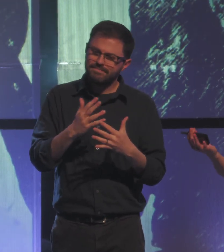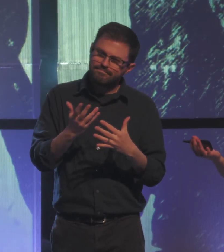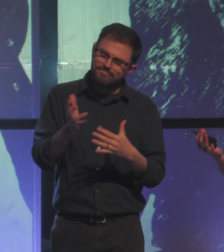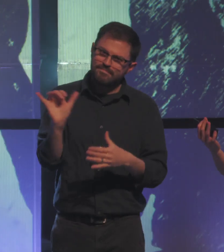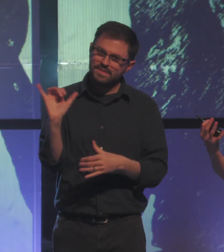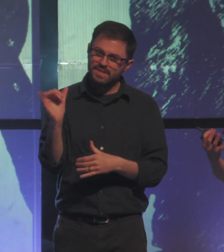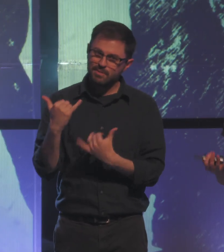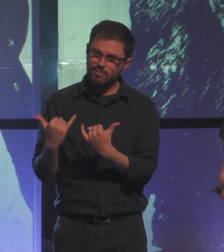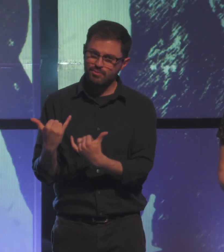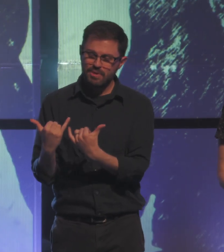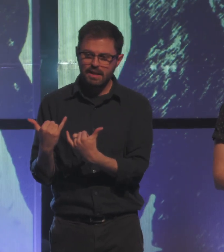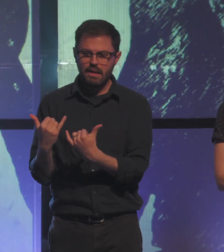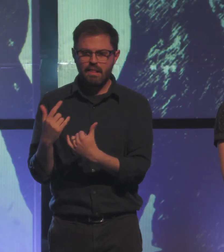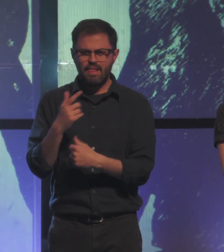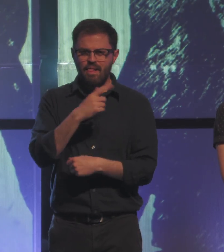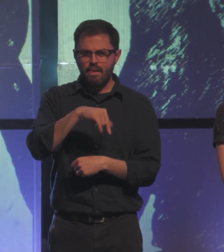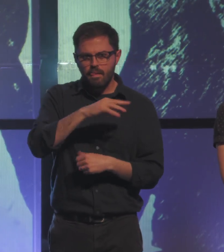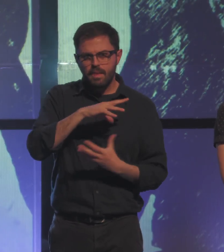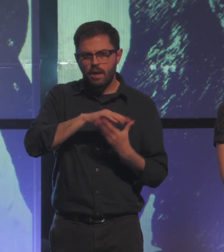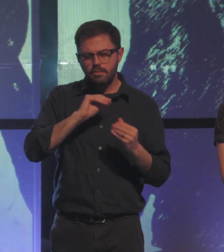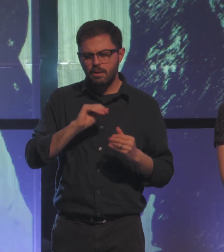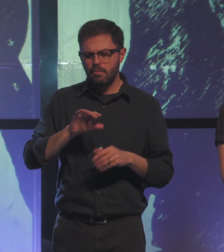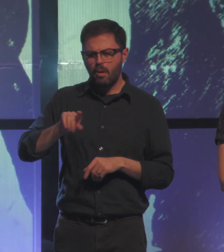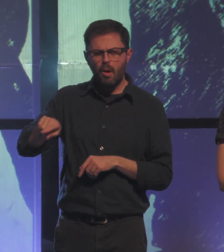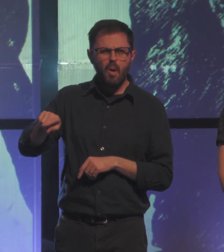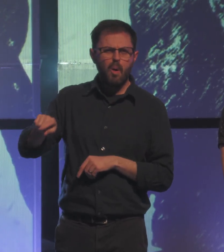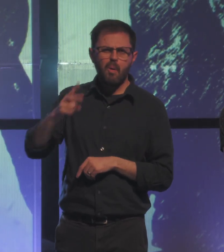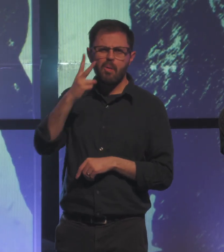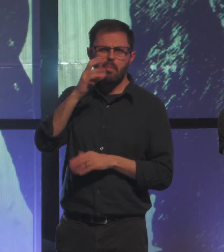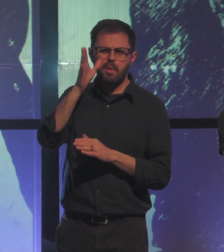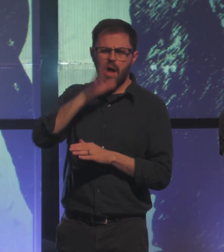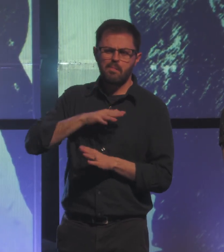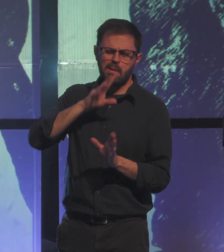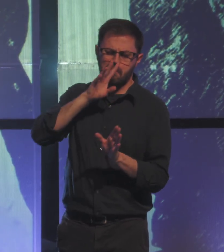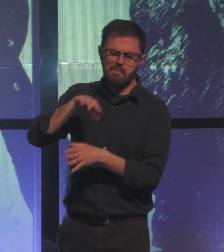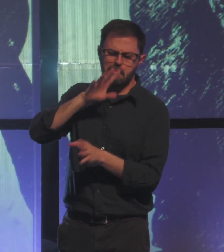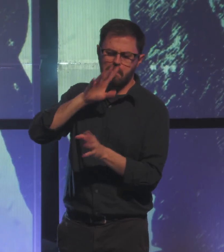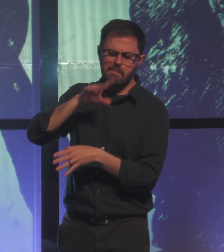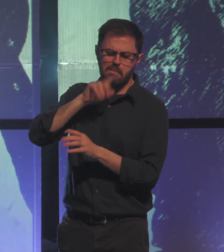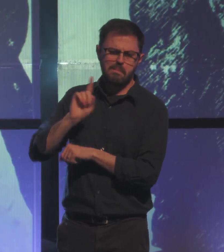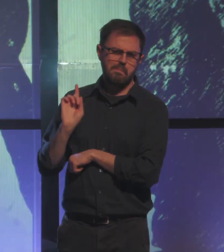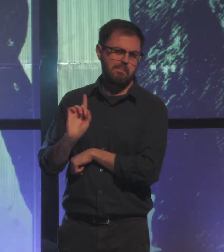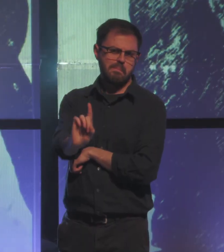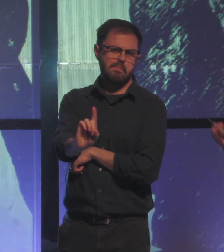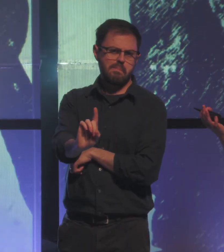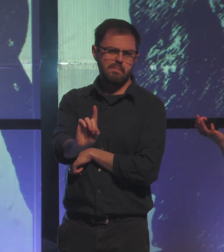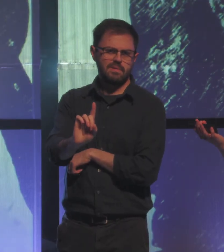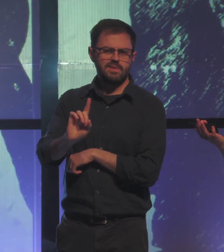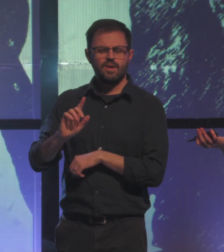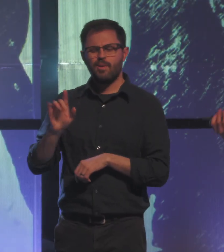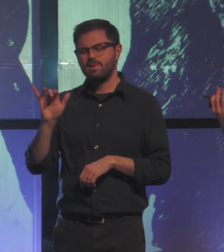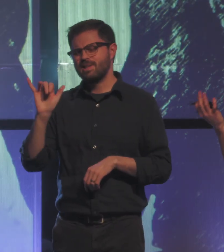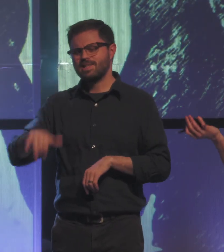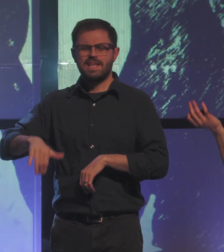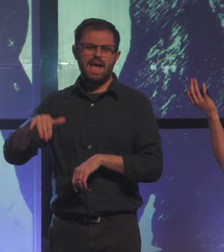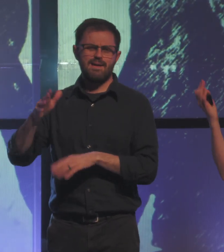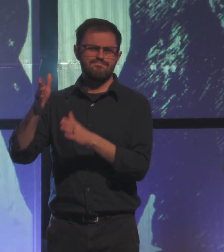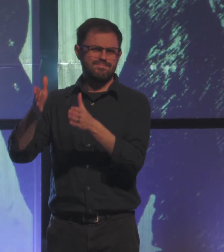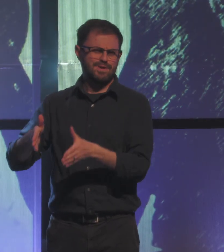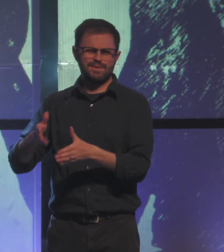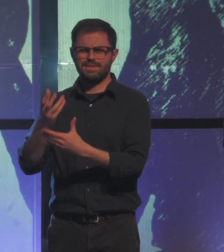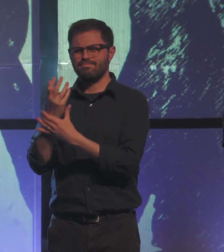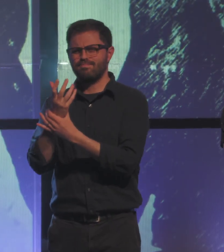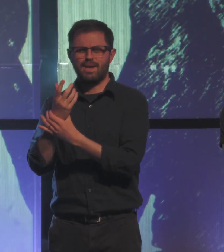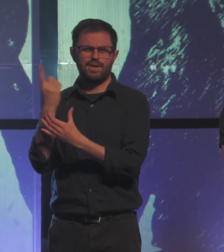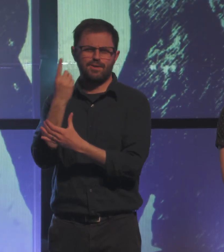had just kind of learned to just pass him by. Oh, he's a beggar on the roadside on our way to Jericho.